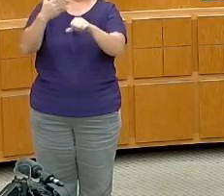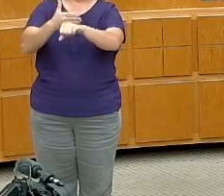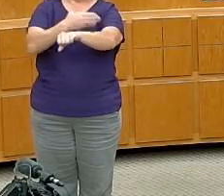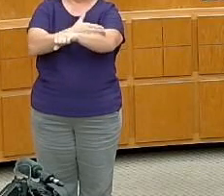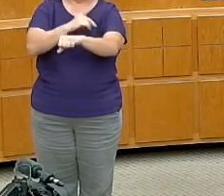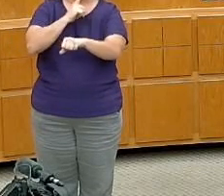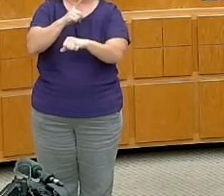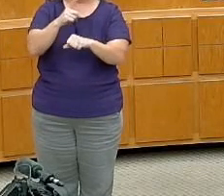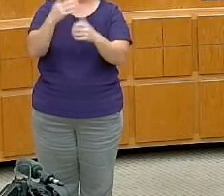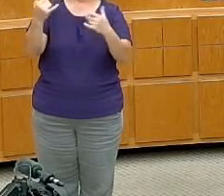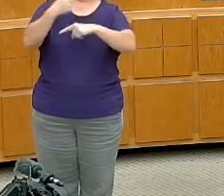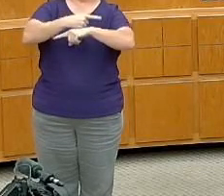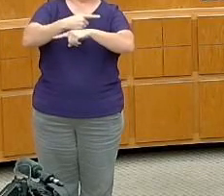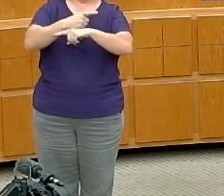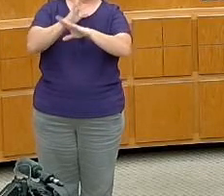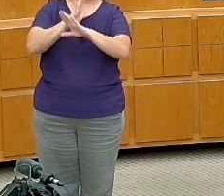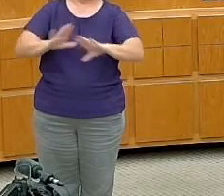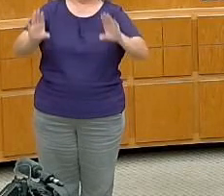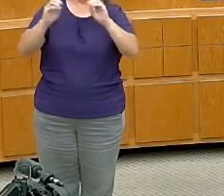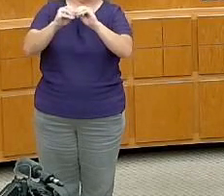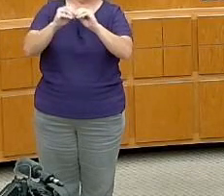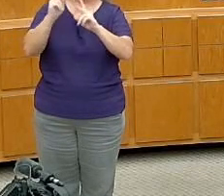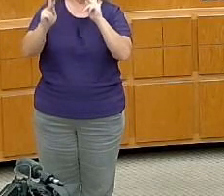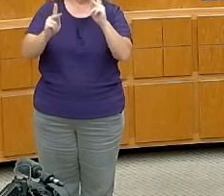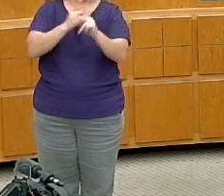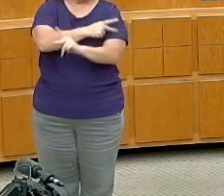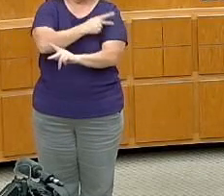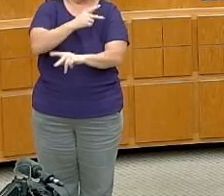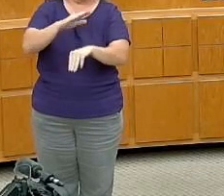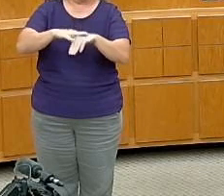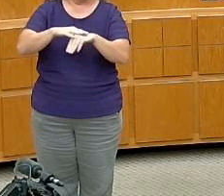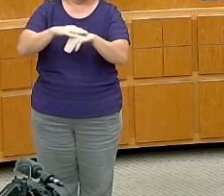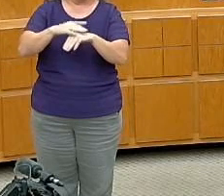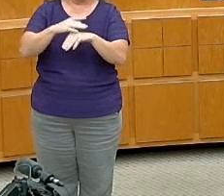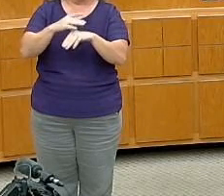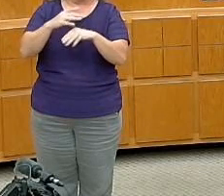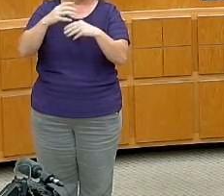we extubated everyone. There's nobody on the ventilator.